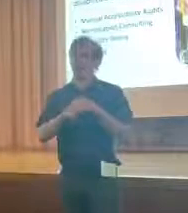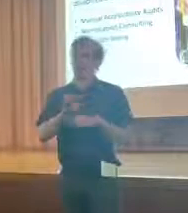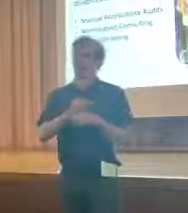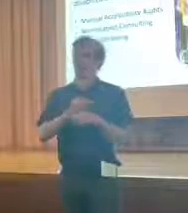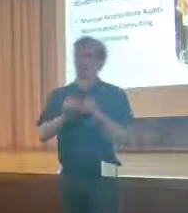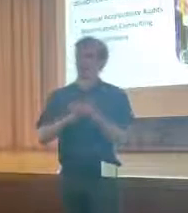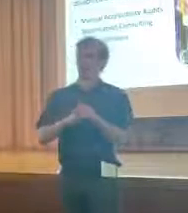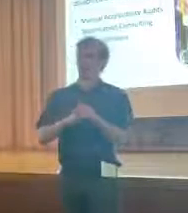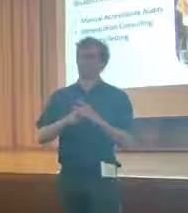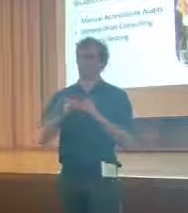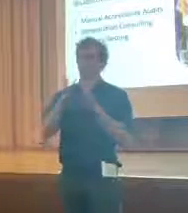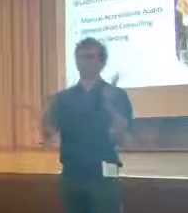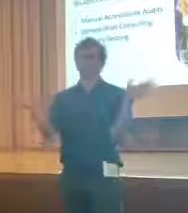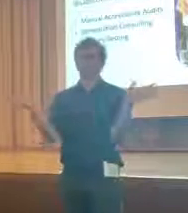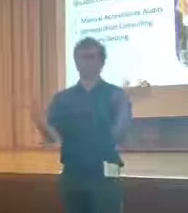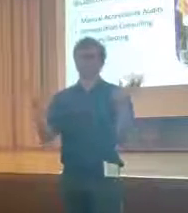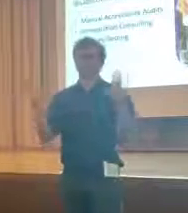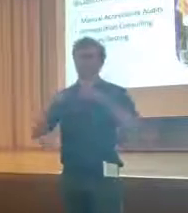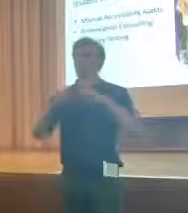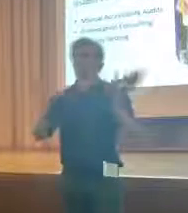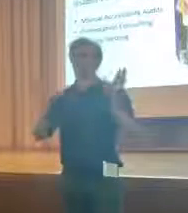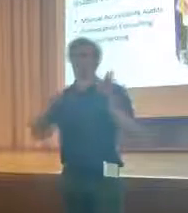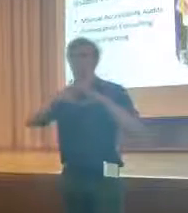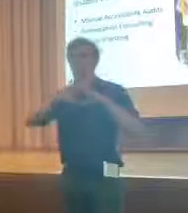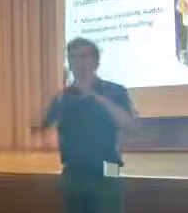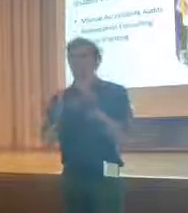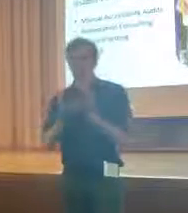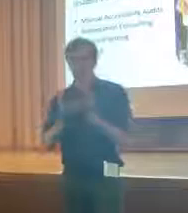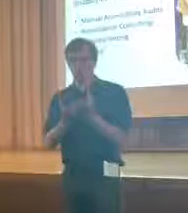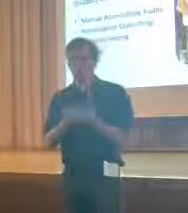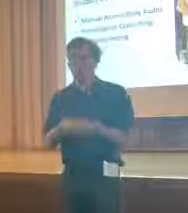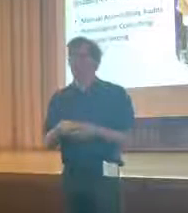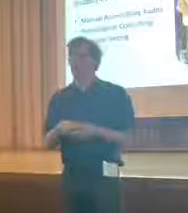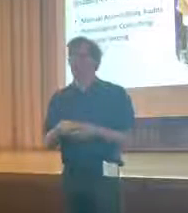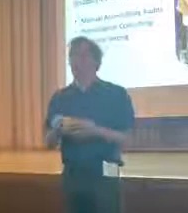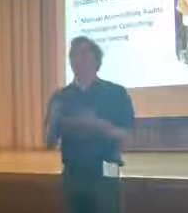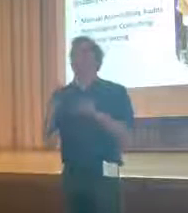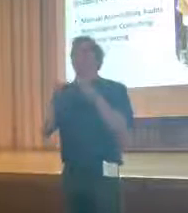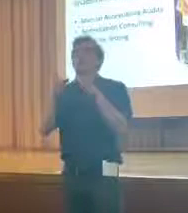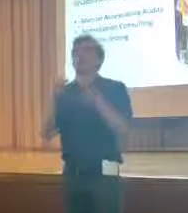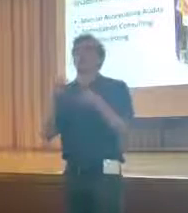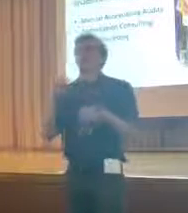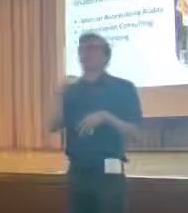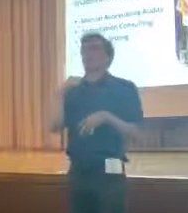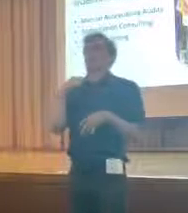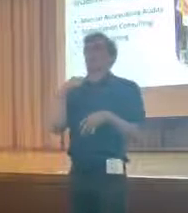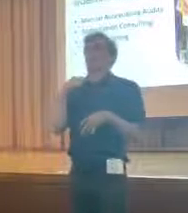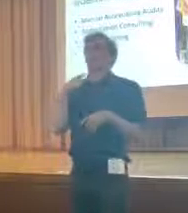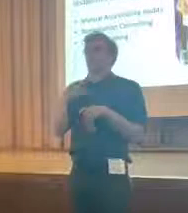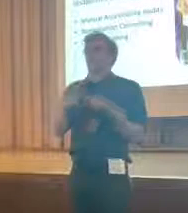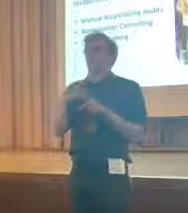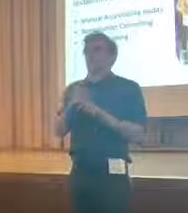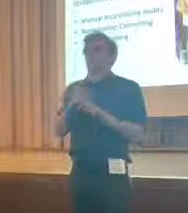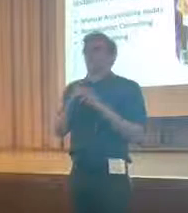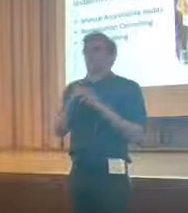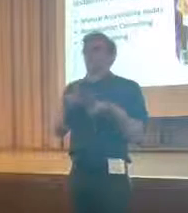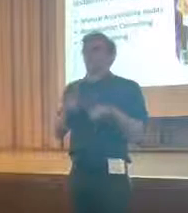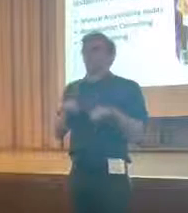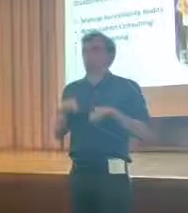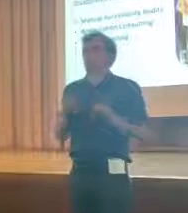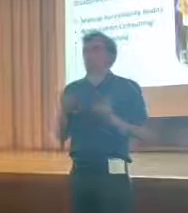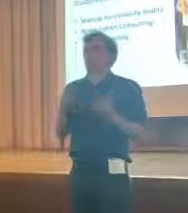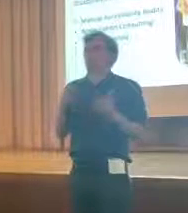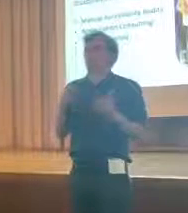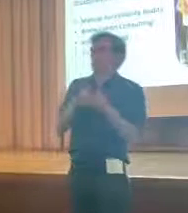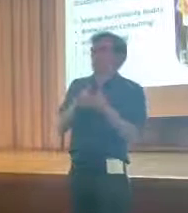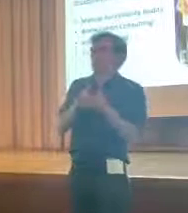thinking, this is something that I can't do because I don't know how to do it, trust me, if I can figure it out, you can